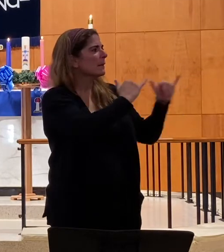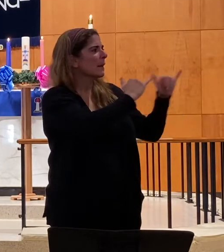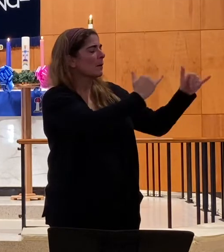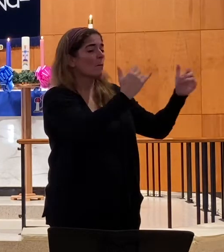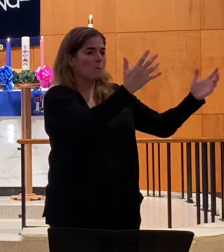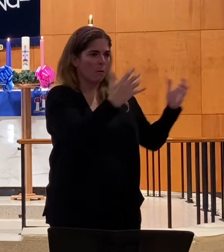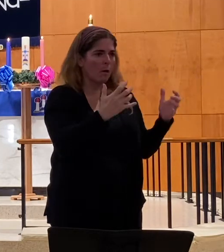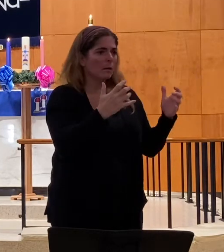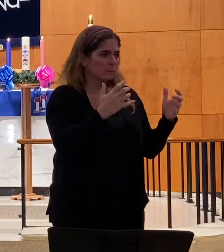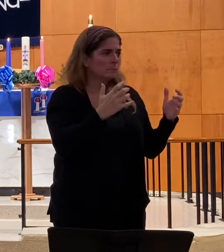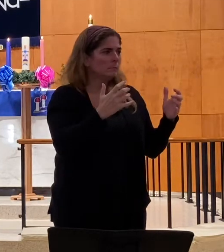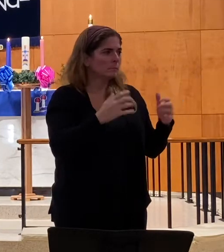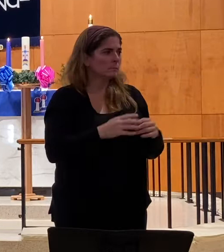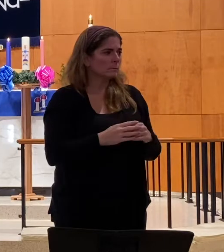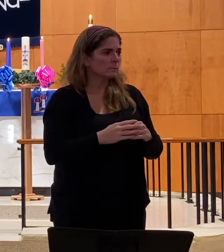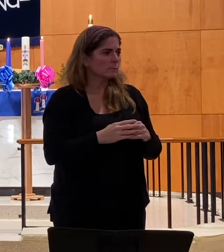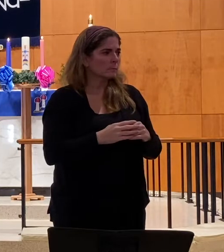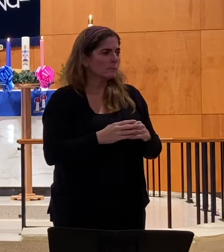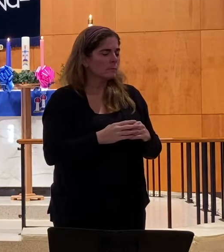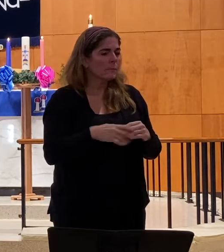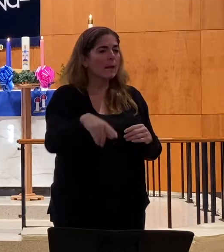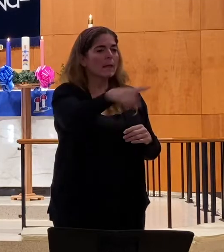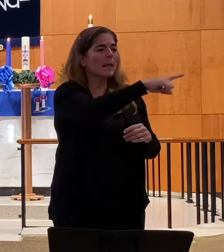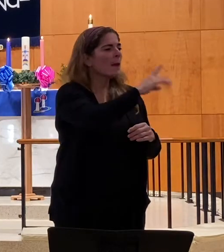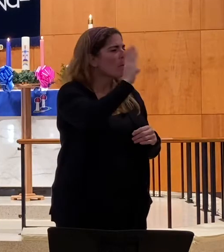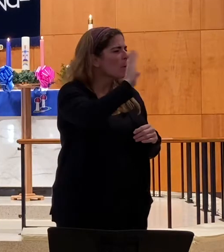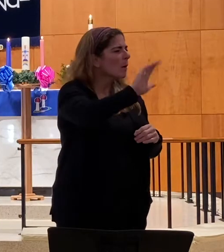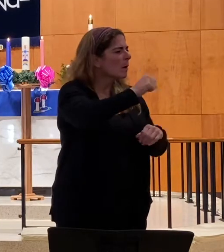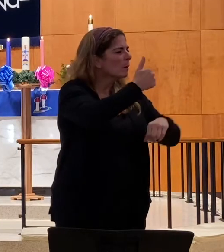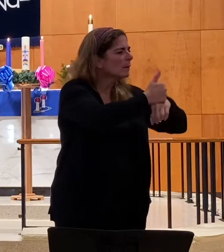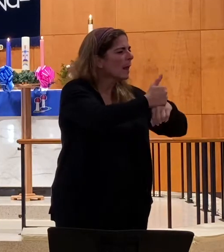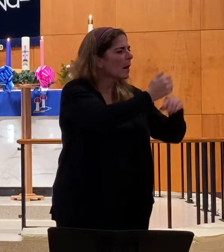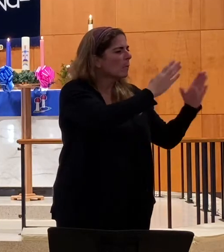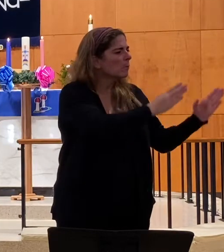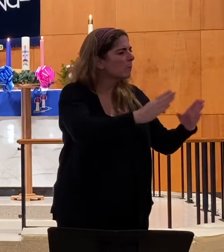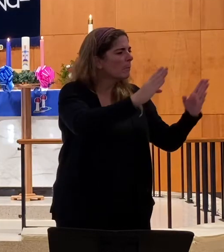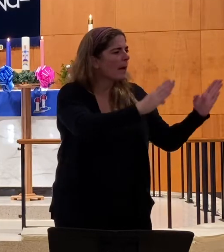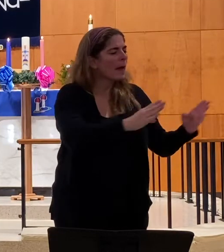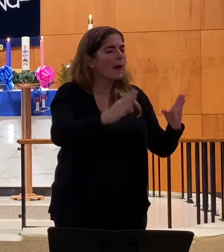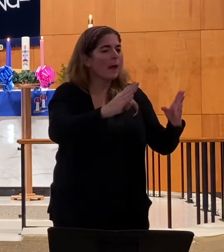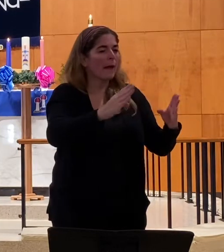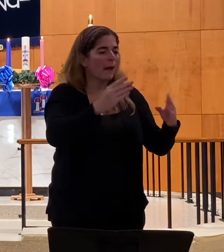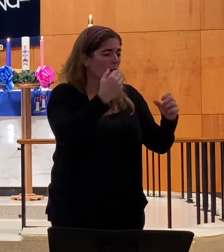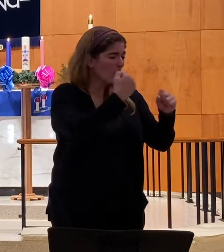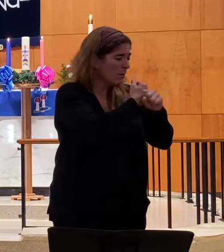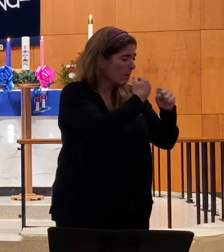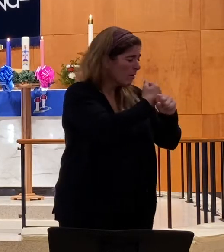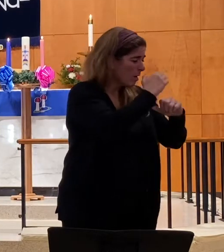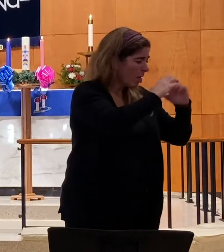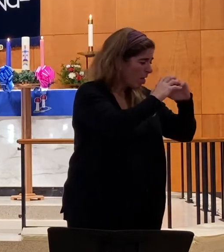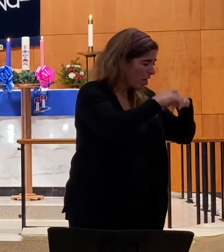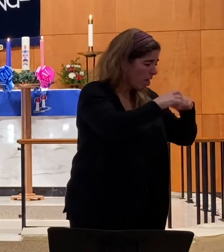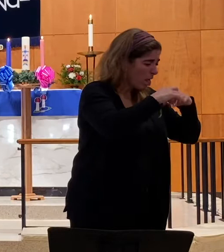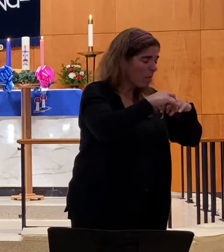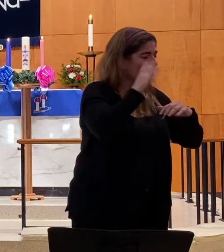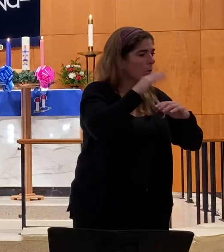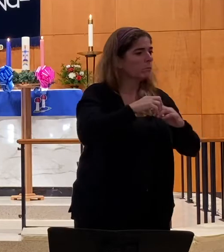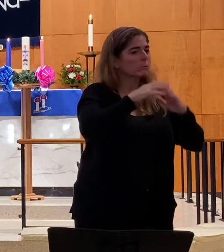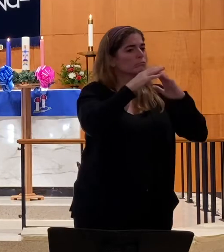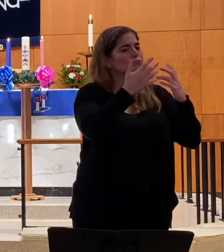former devastations. They shall repair the ruined cities, the devastations of many generations.